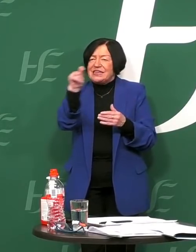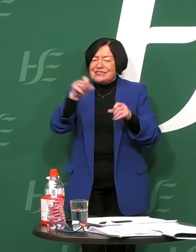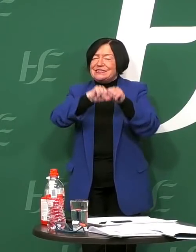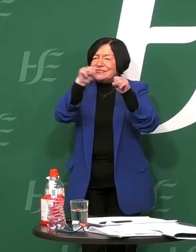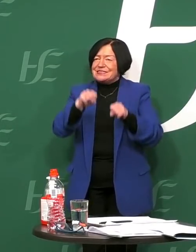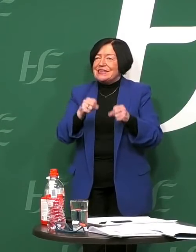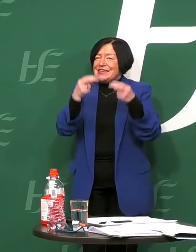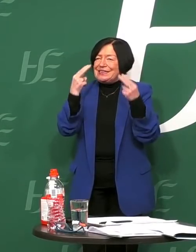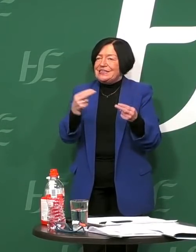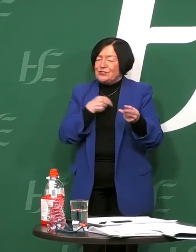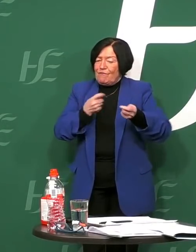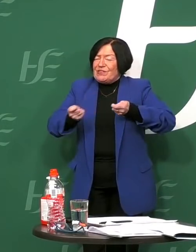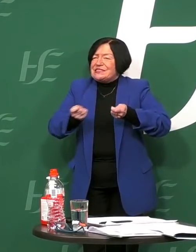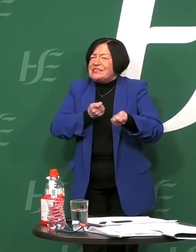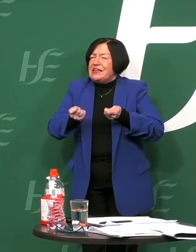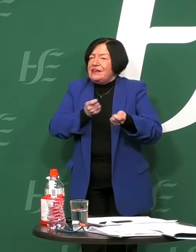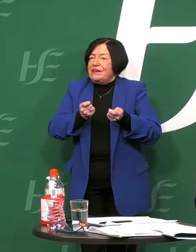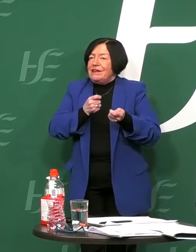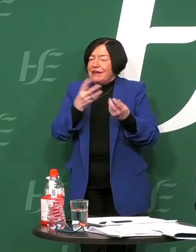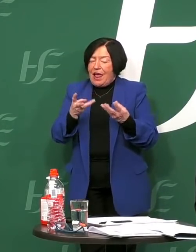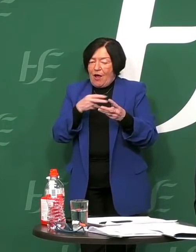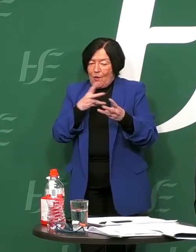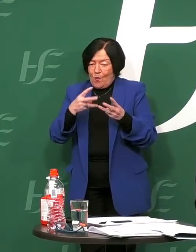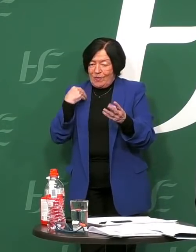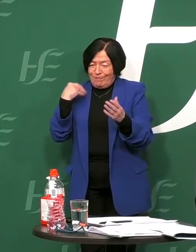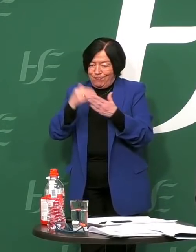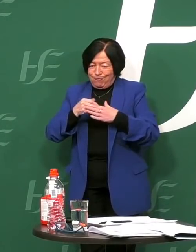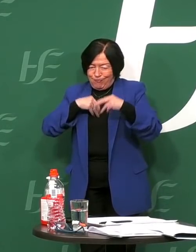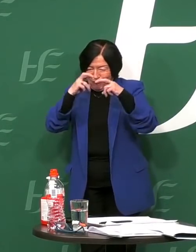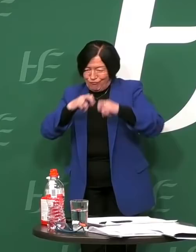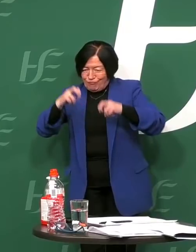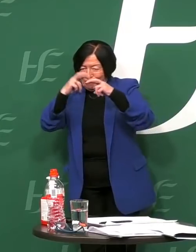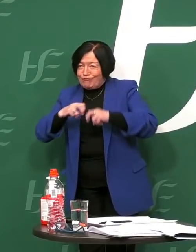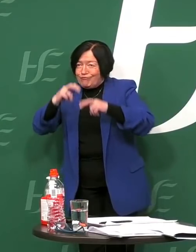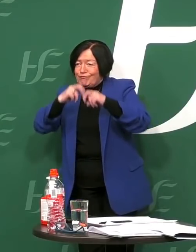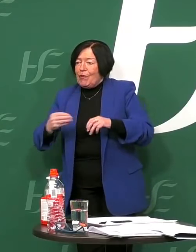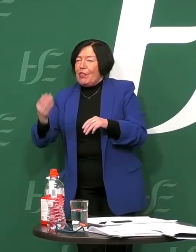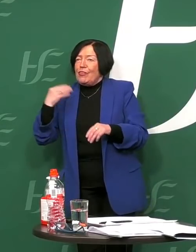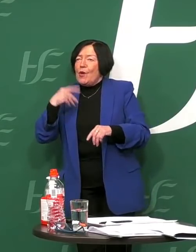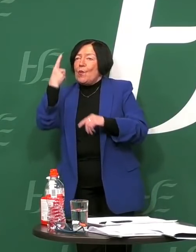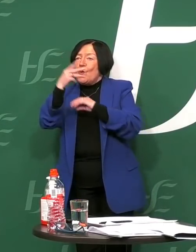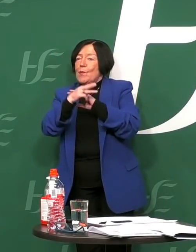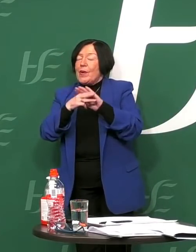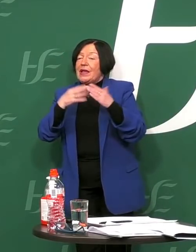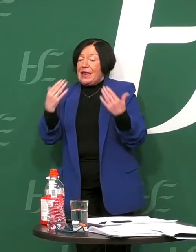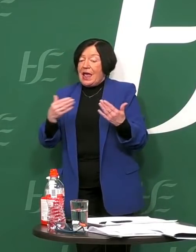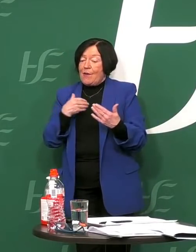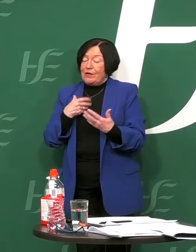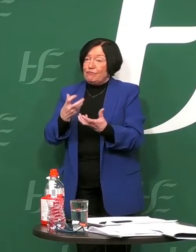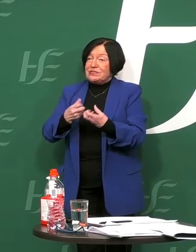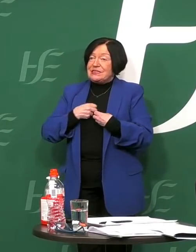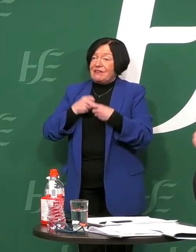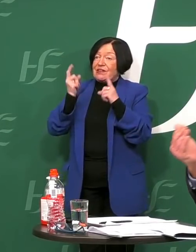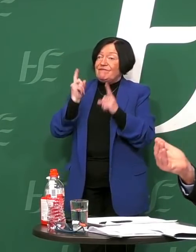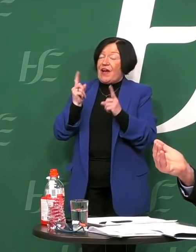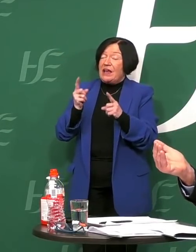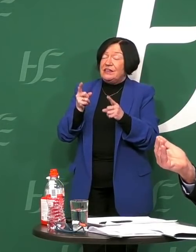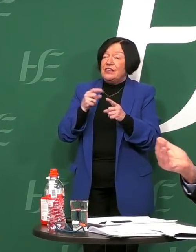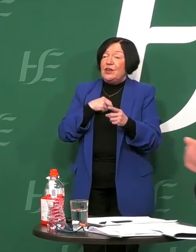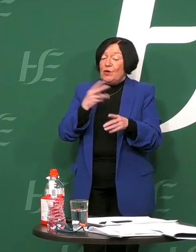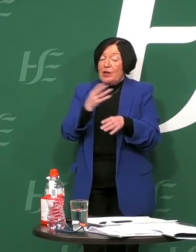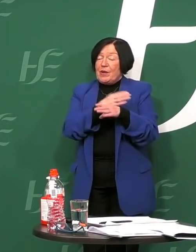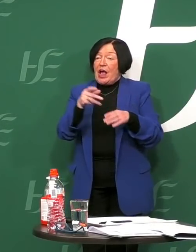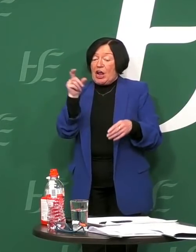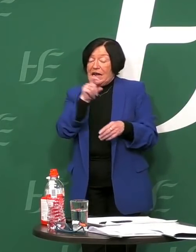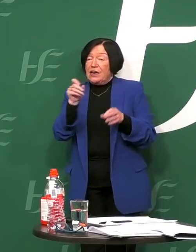needed to facilitate this have been worked on over the last month or so. I suppose what we'll do now that we've gotten the advice from an operational perspective, we'll link in with our